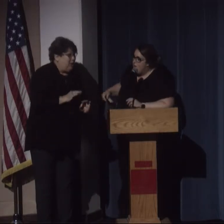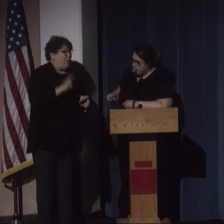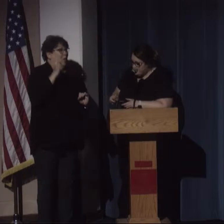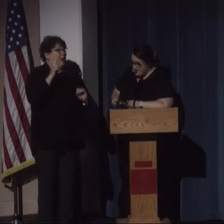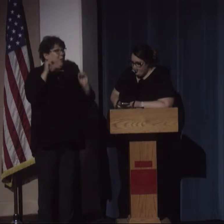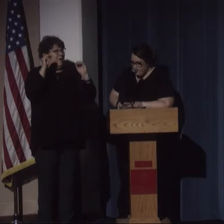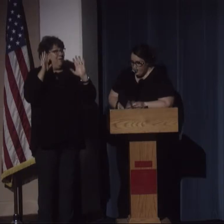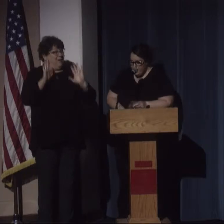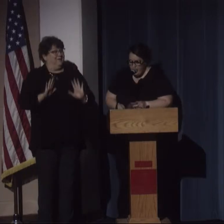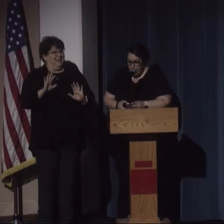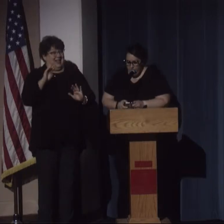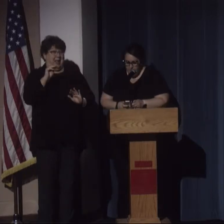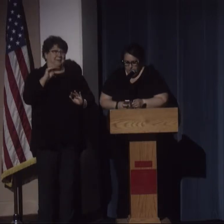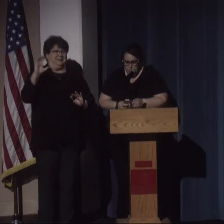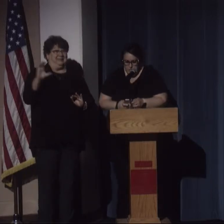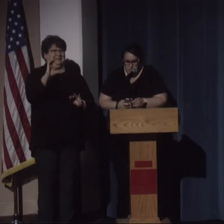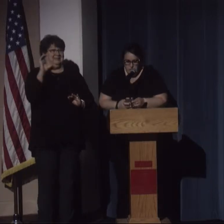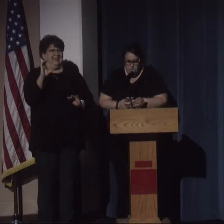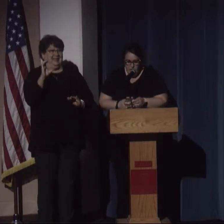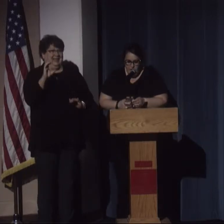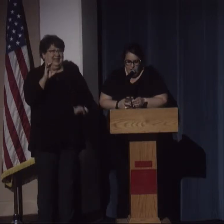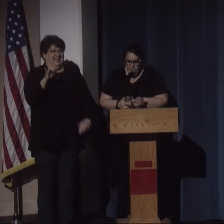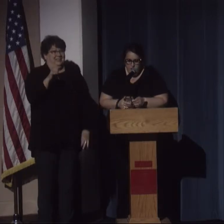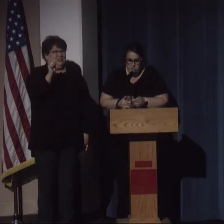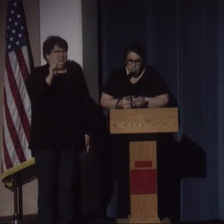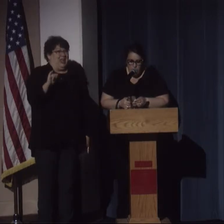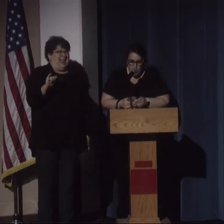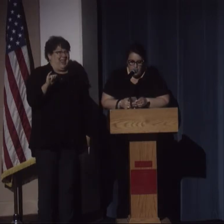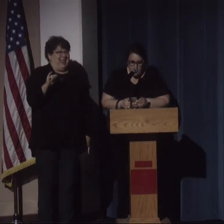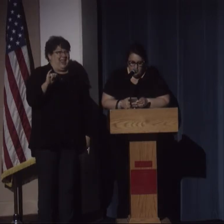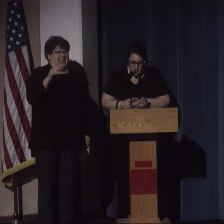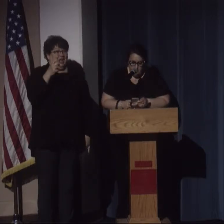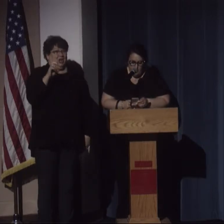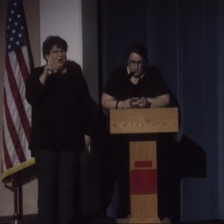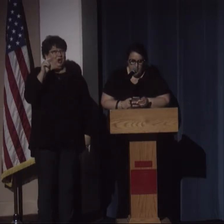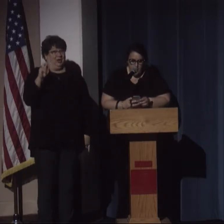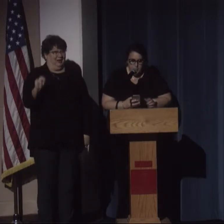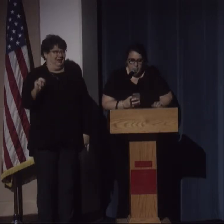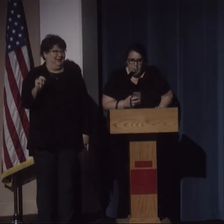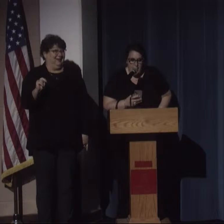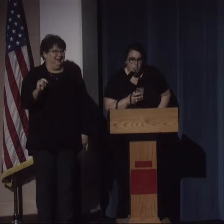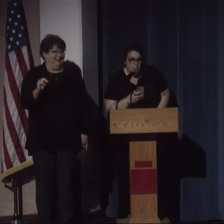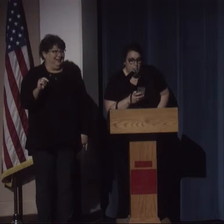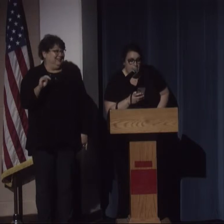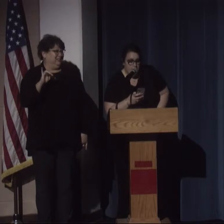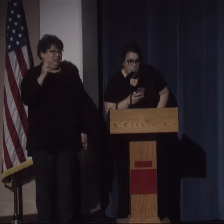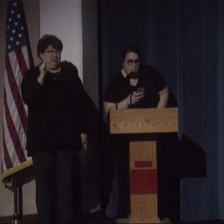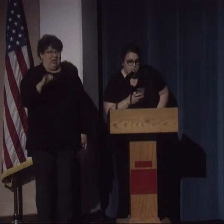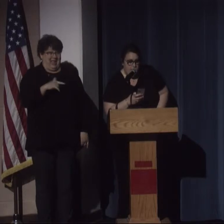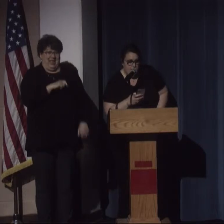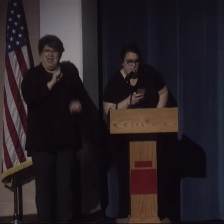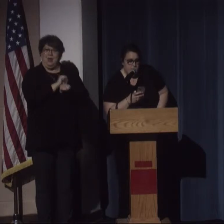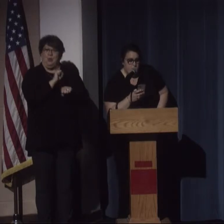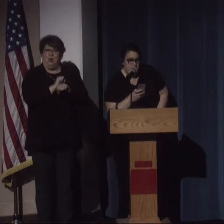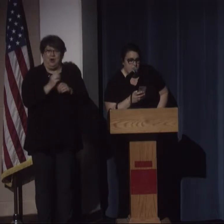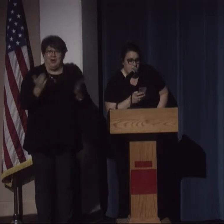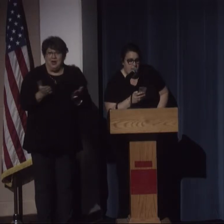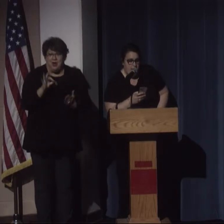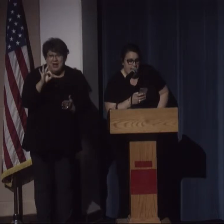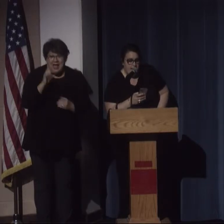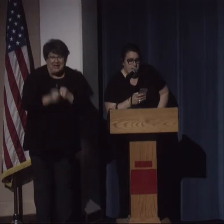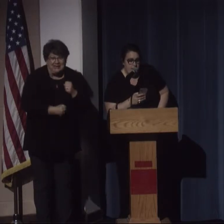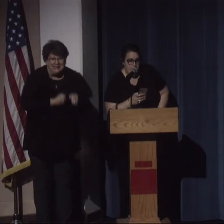wonderful MC for the night, Miss J. Jay Gurton. J. Jay Gurton has worked at FSCB